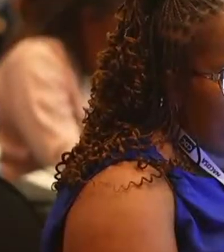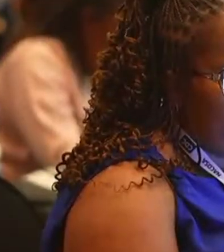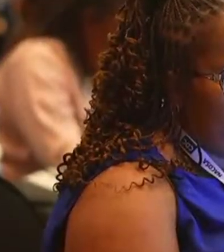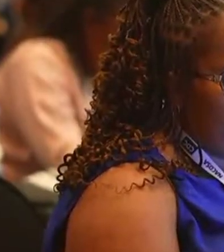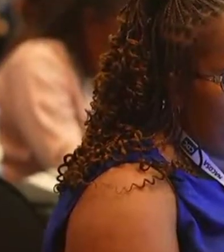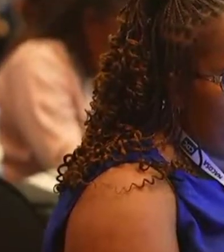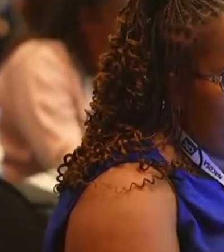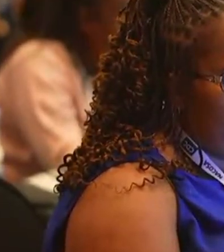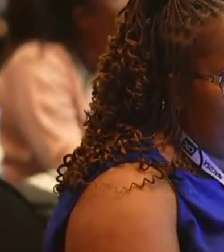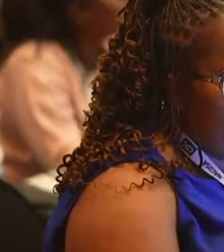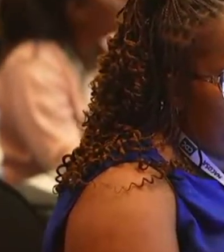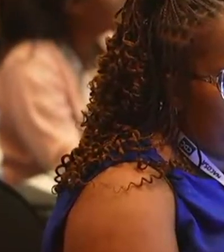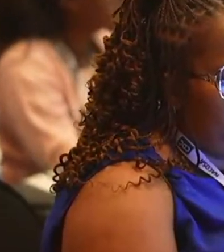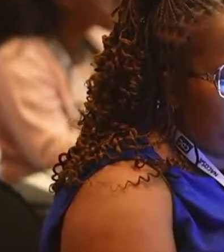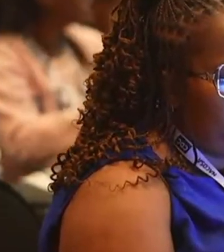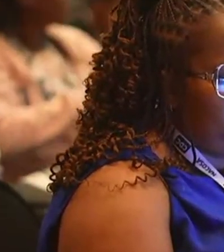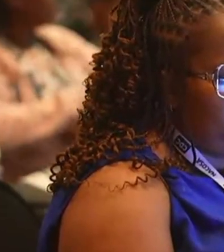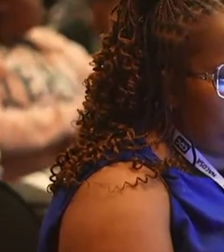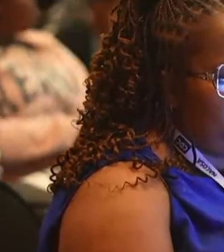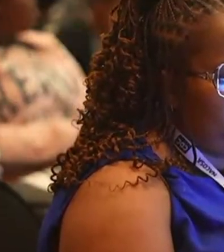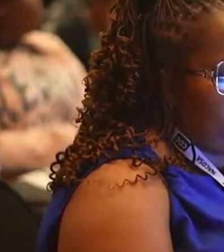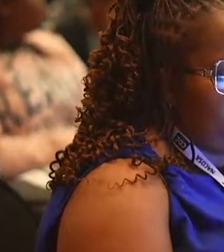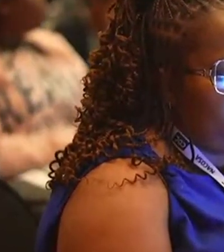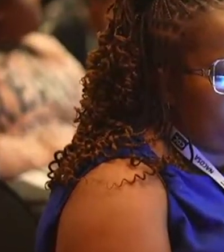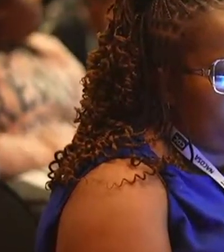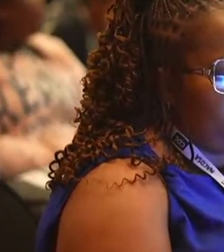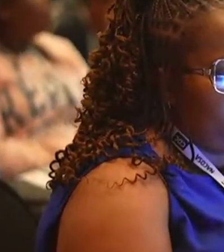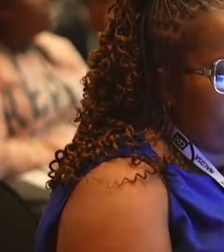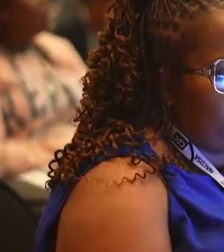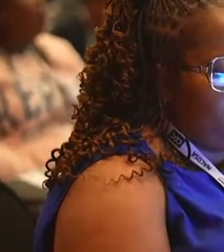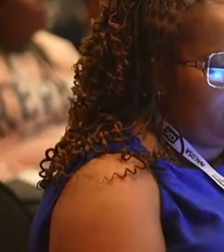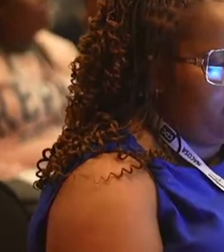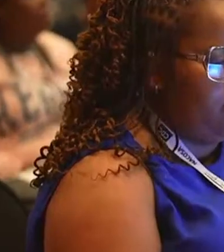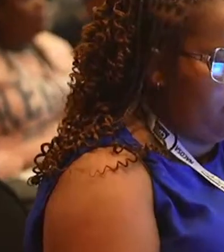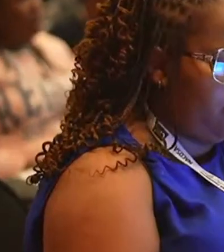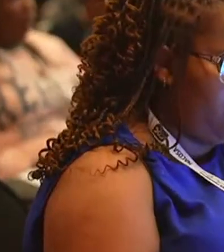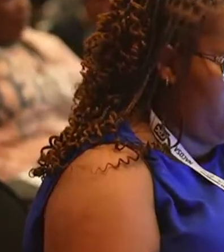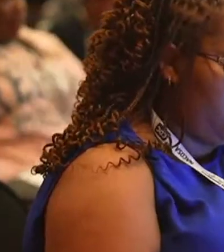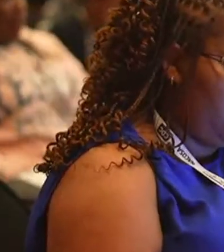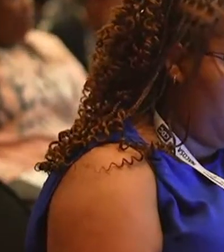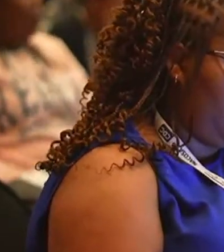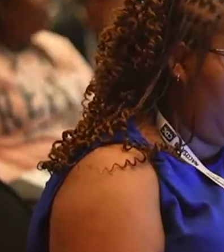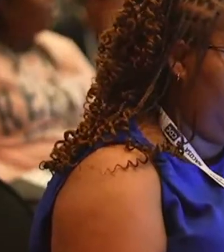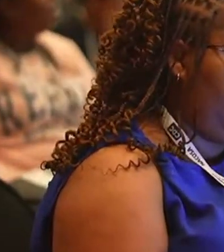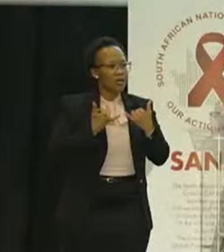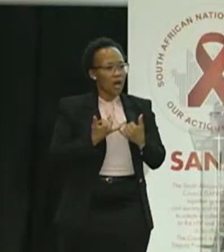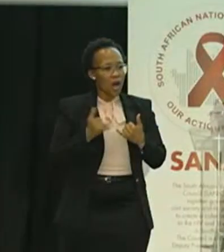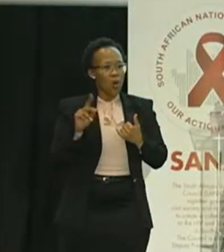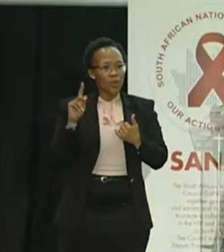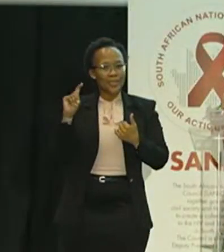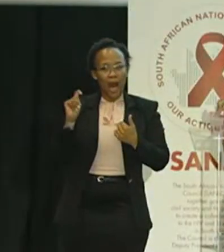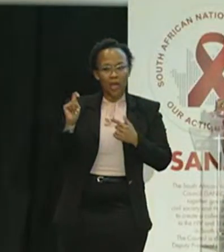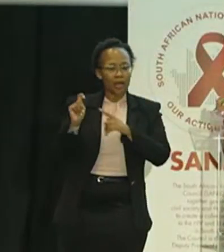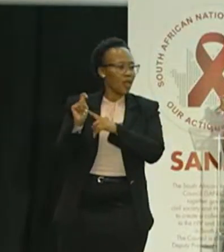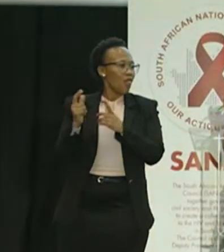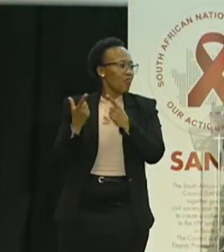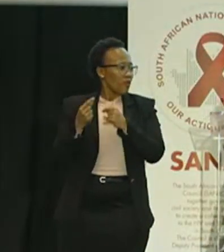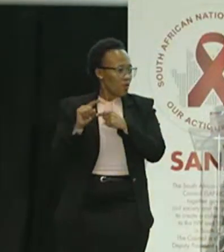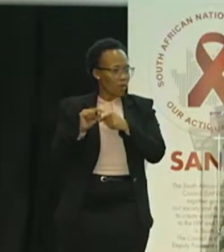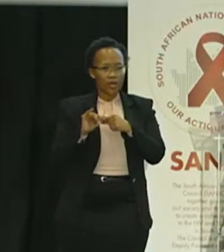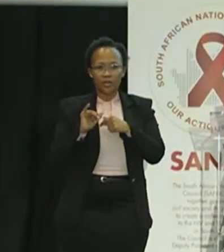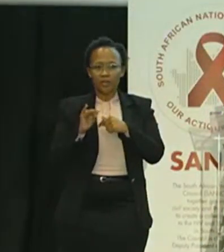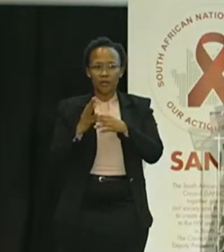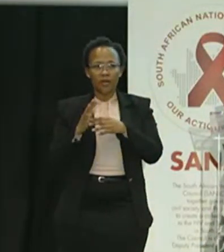HIV. So one of the things that Thai people do is they withhold bonuses if they get complaints from